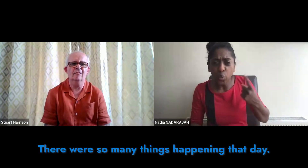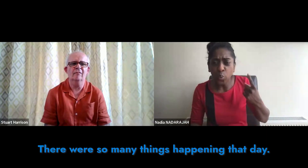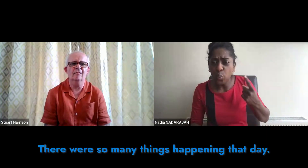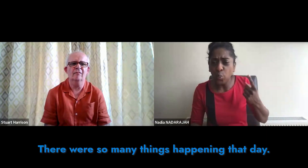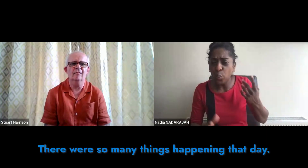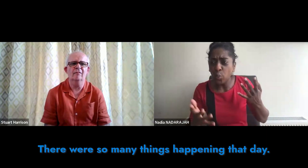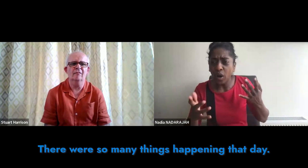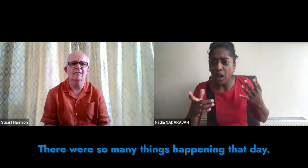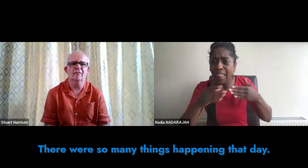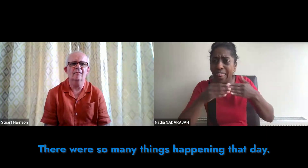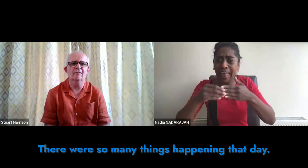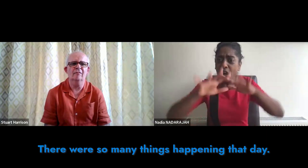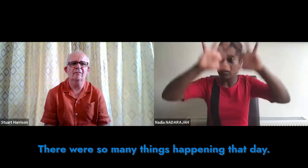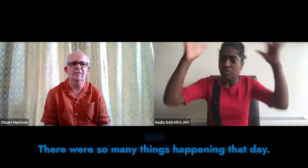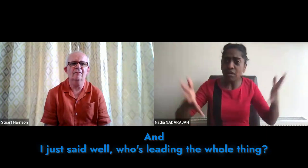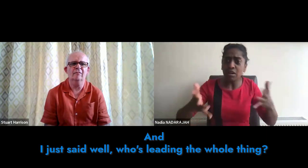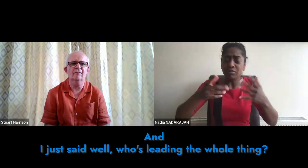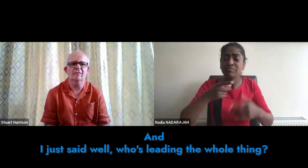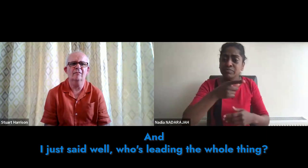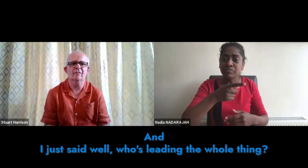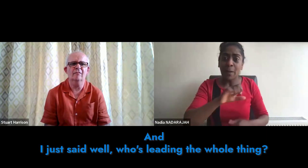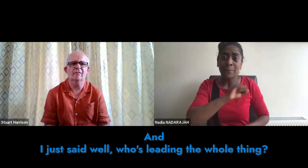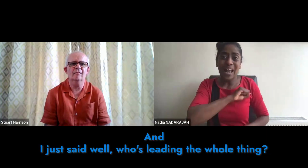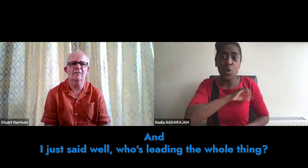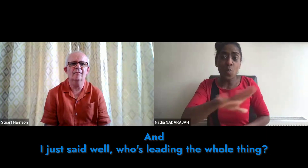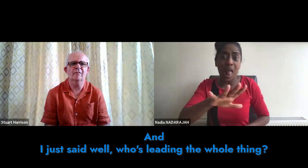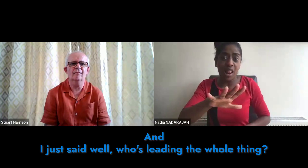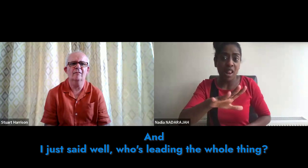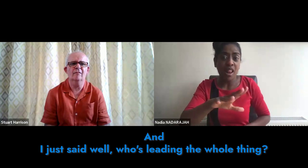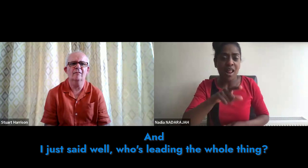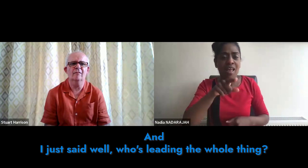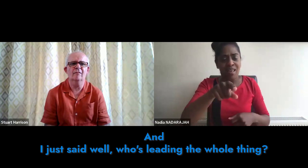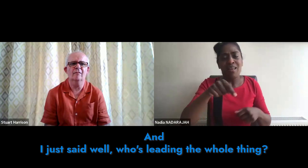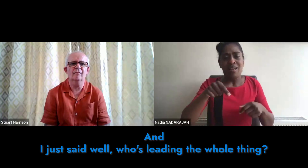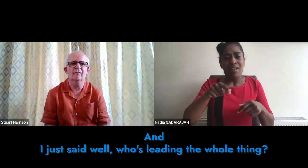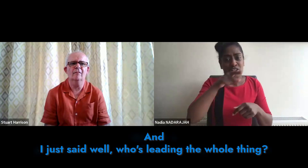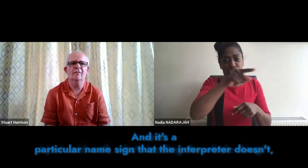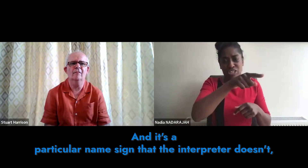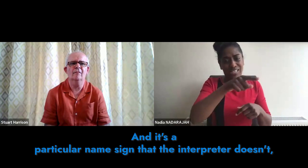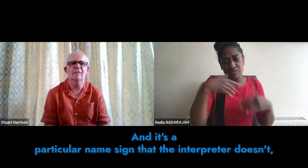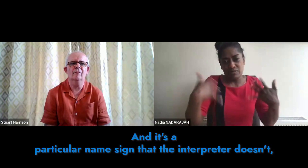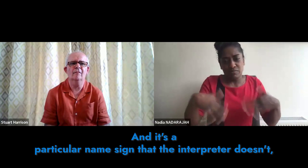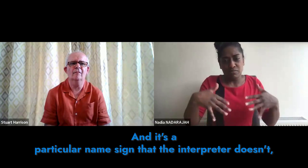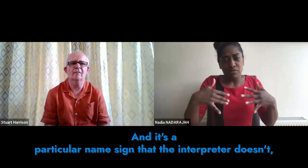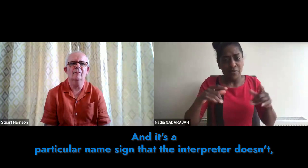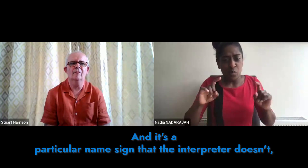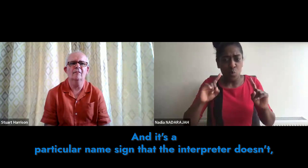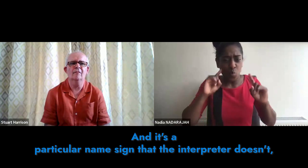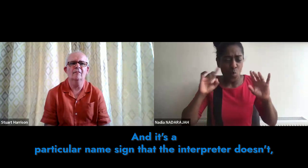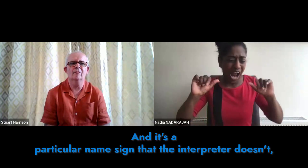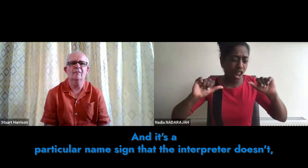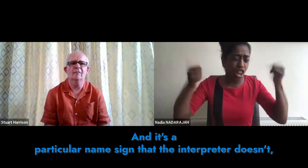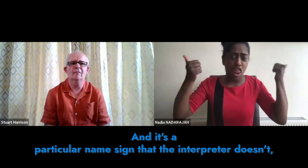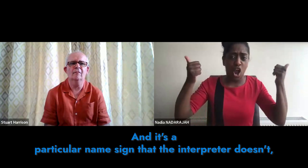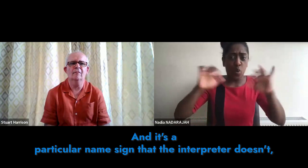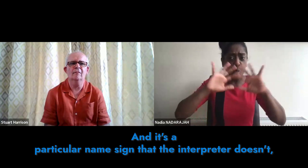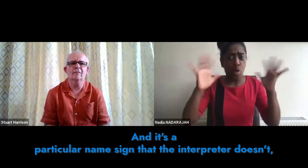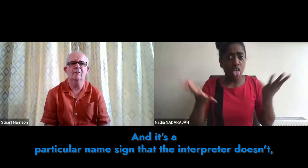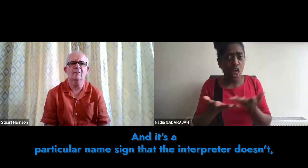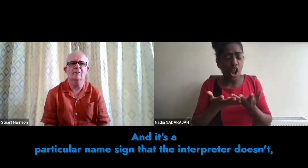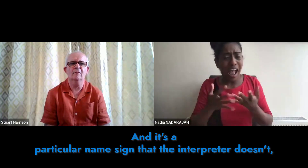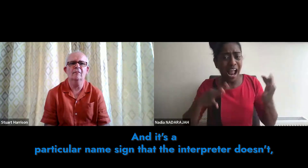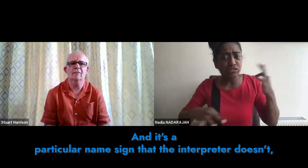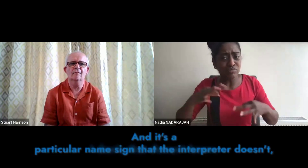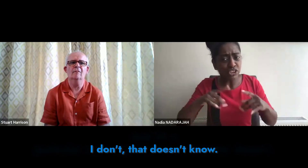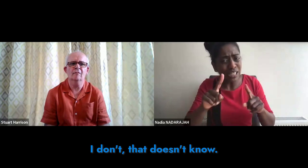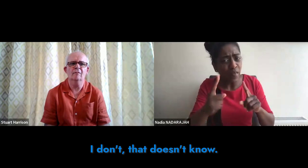many things happening by deaf. And I just said, "Well, who's leading the whole thing?" and it's a particular name sound that the